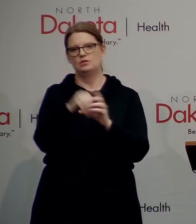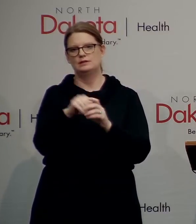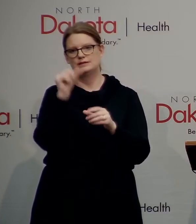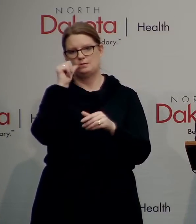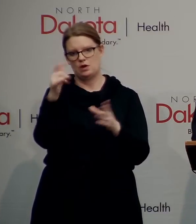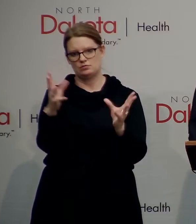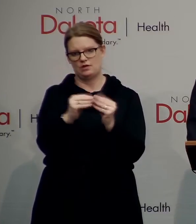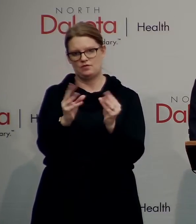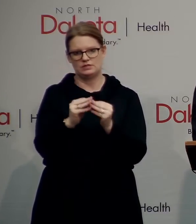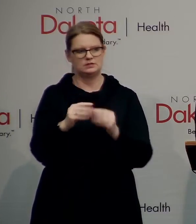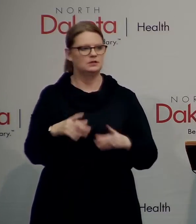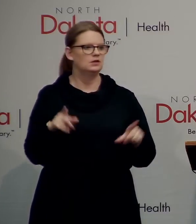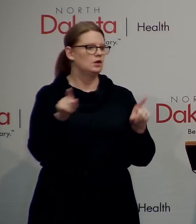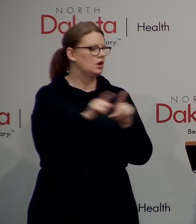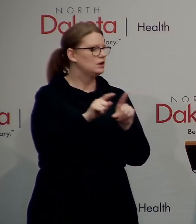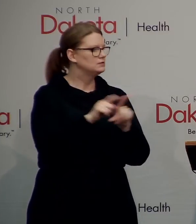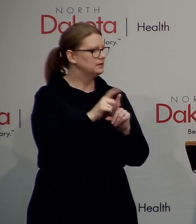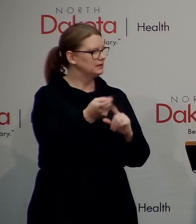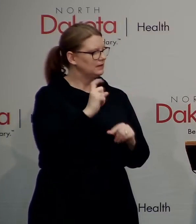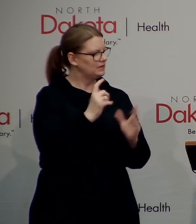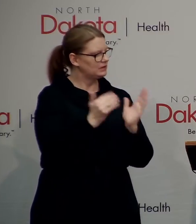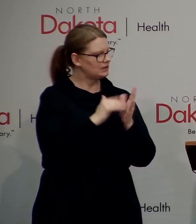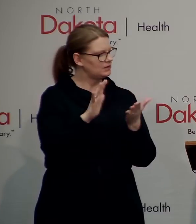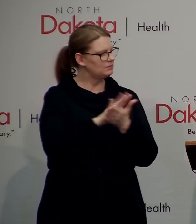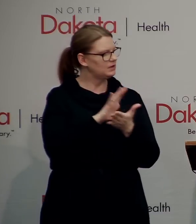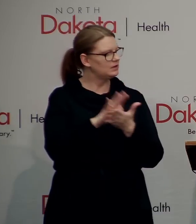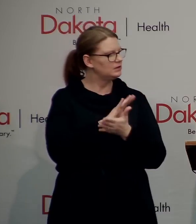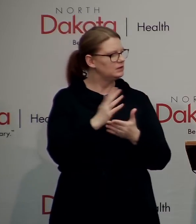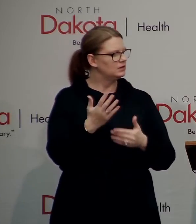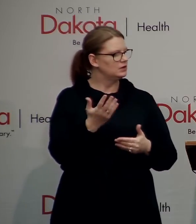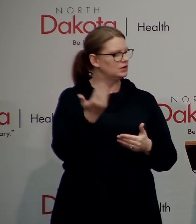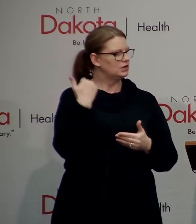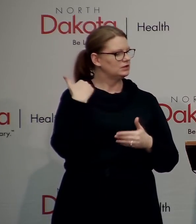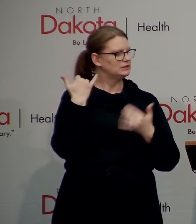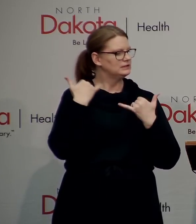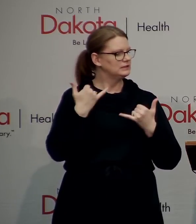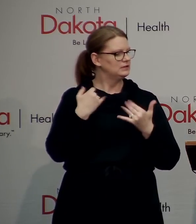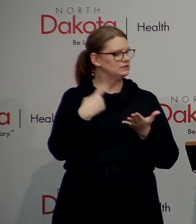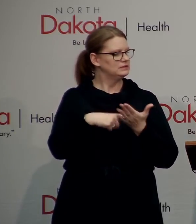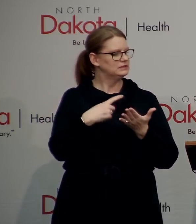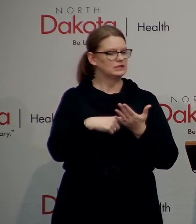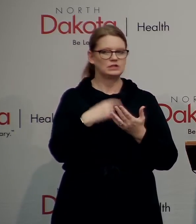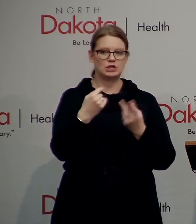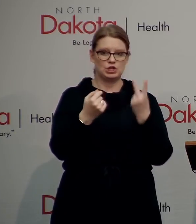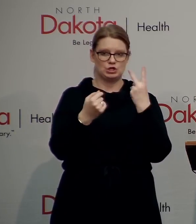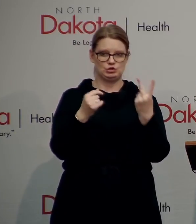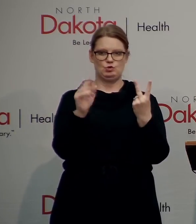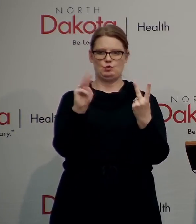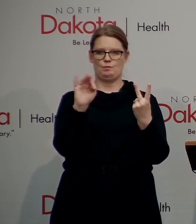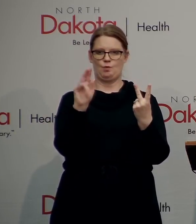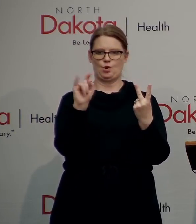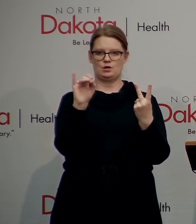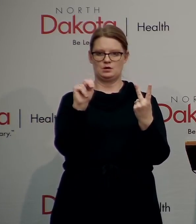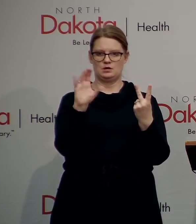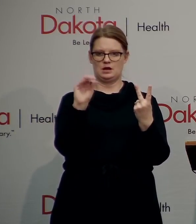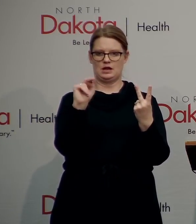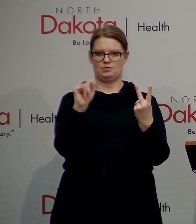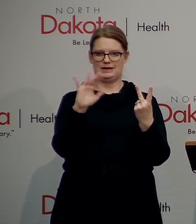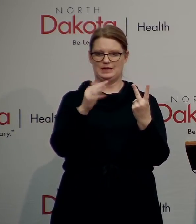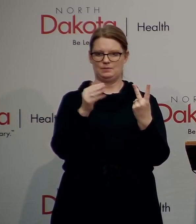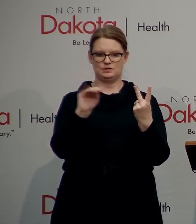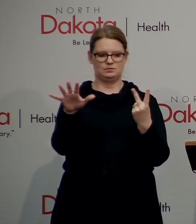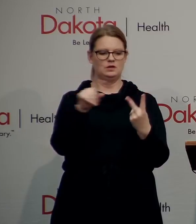conference. I've also been handed another piece of paper that said that earlier today when we talked about the 2 Morton County community spreads,